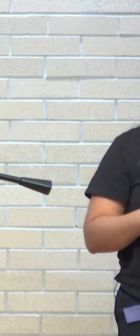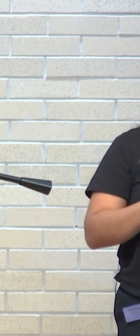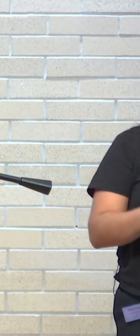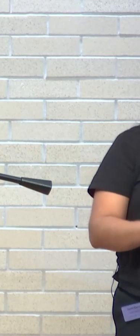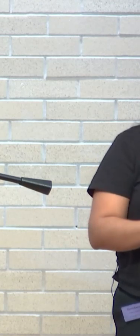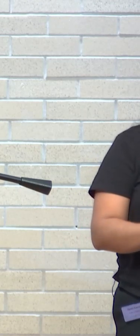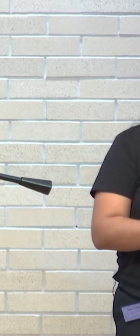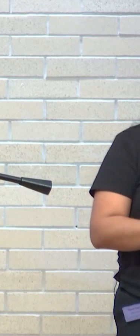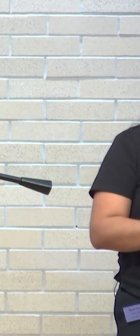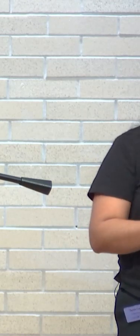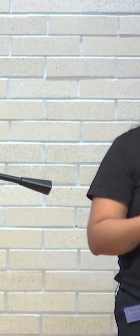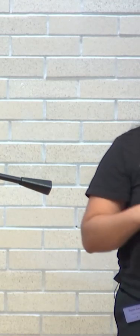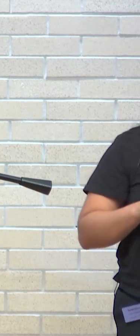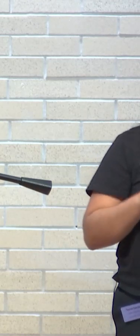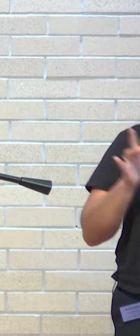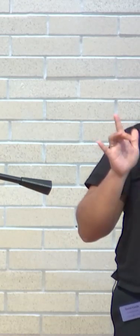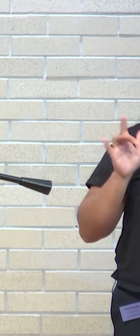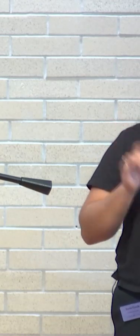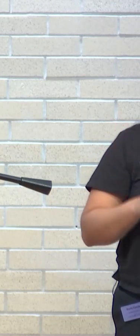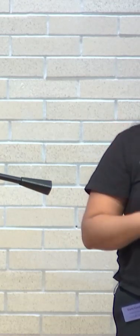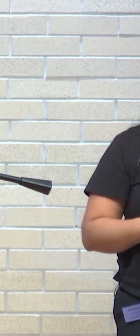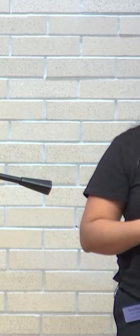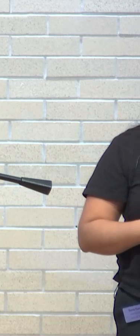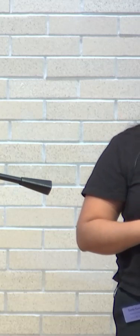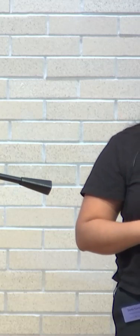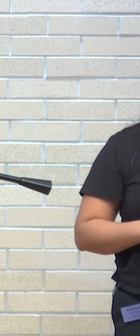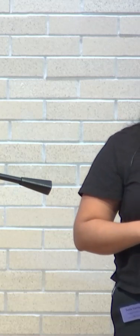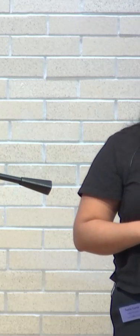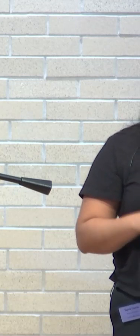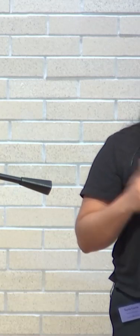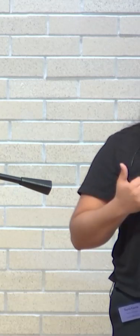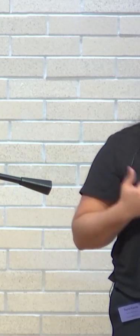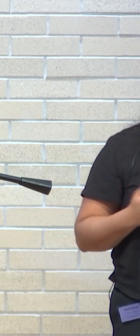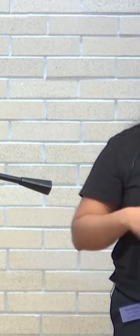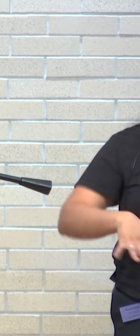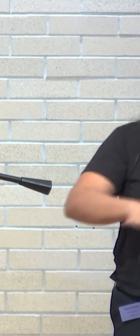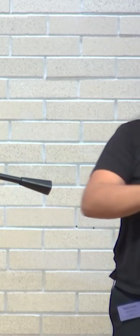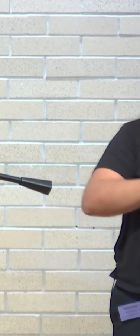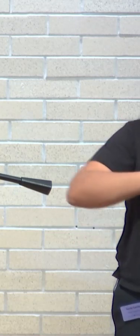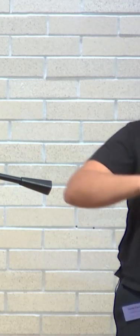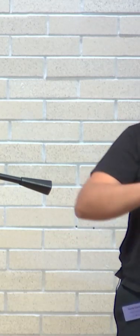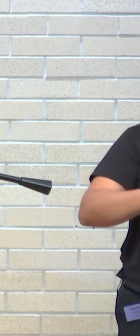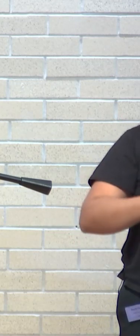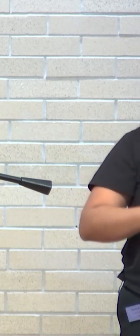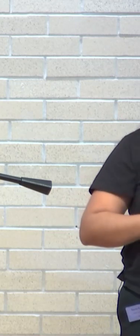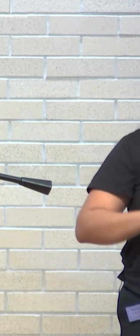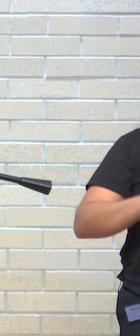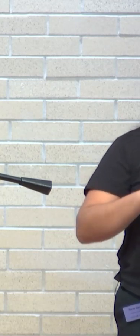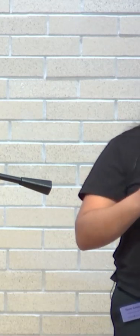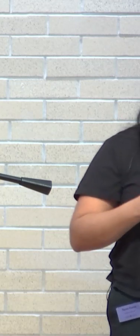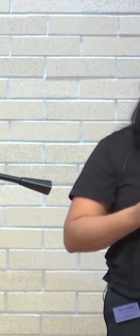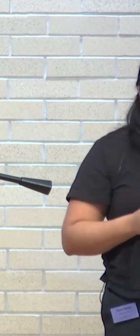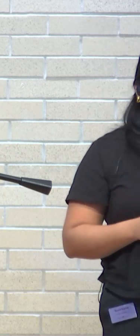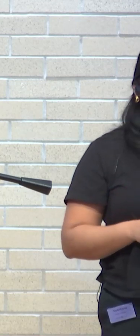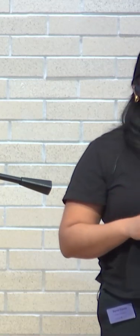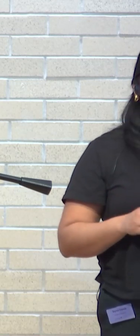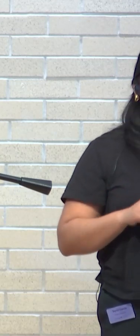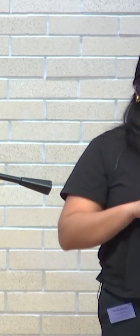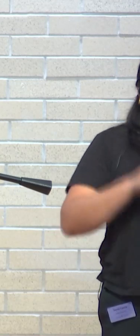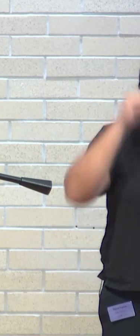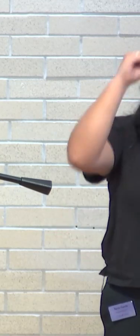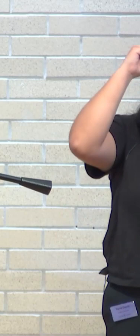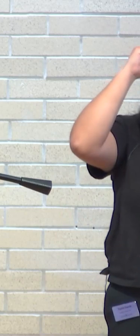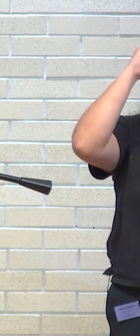as the others you will hear and see from today have done. In this space, we have united to hear stories, lessons, and experiences shared by the